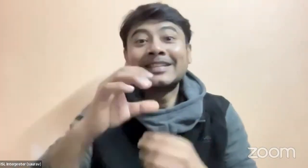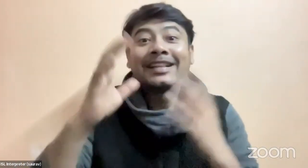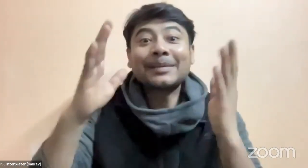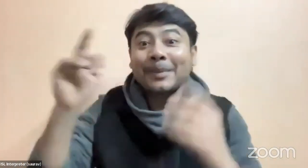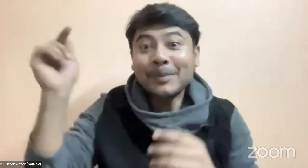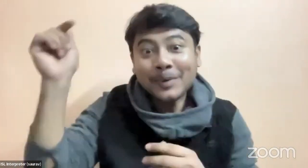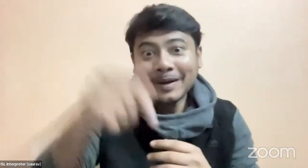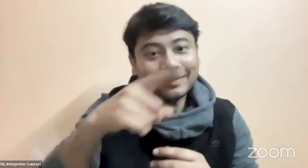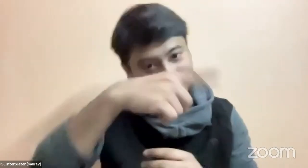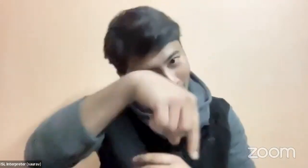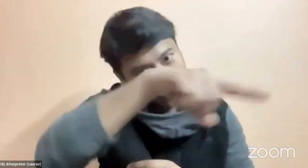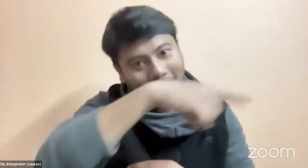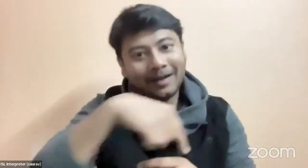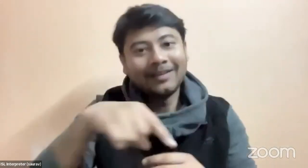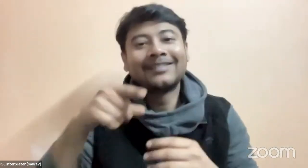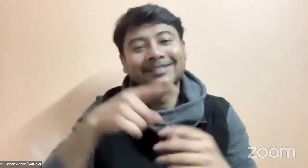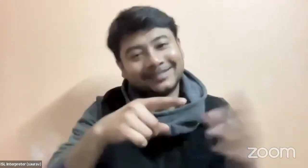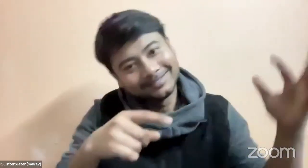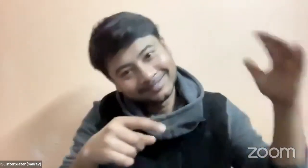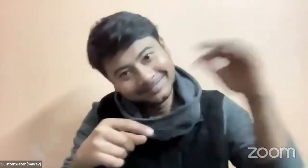Like we already discussed,